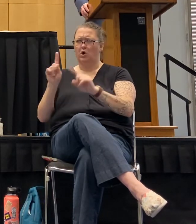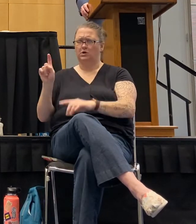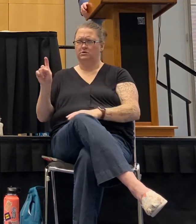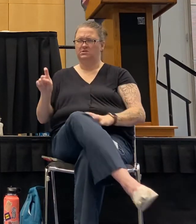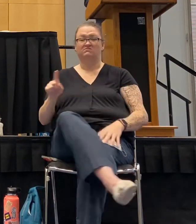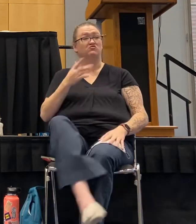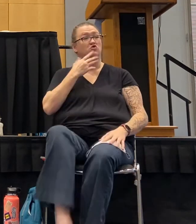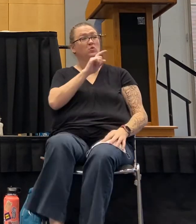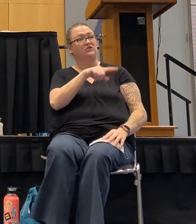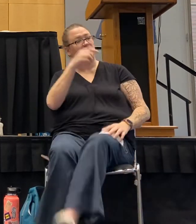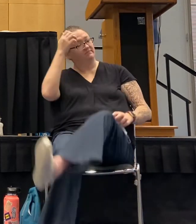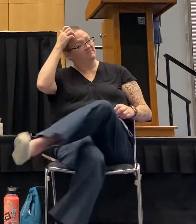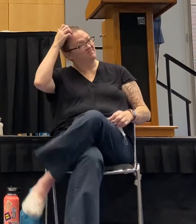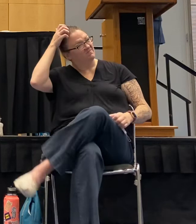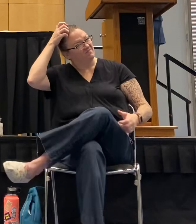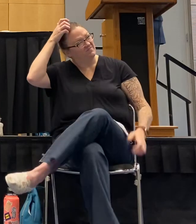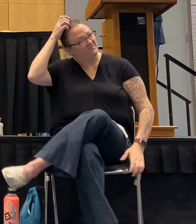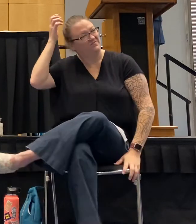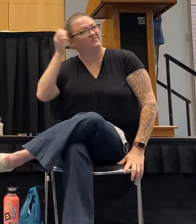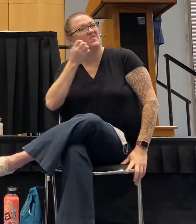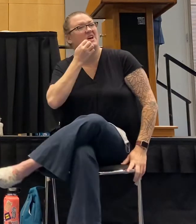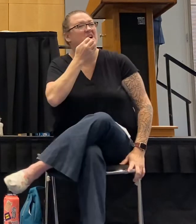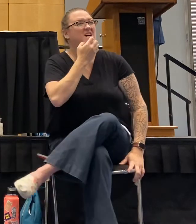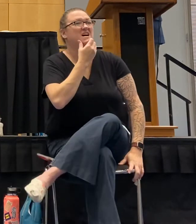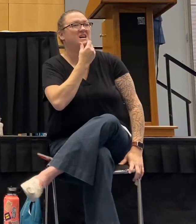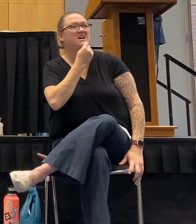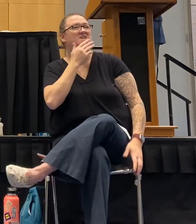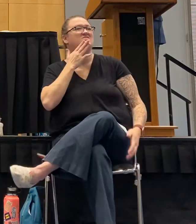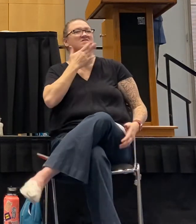Good questions. Anyone want to take those before I do?